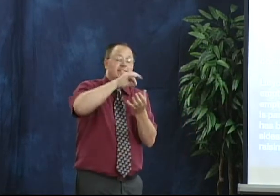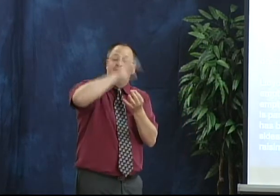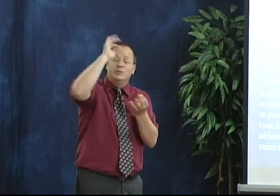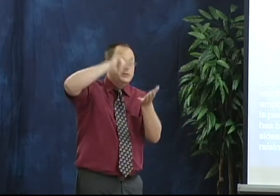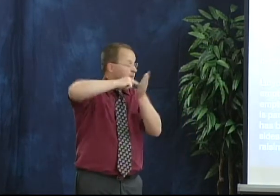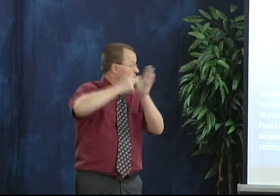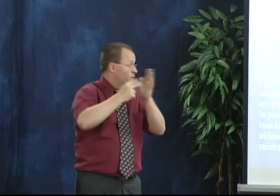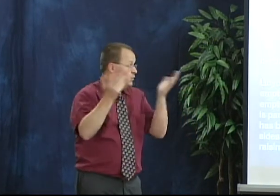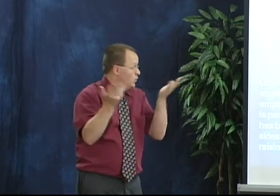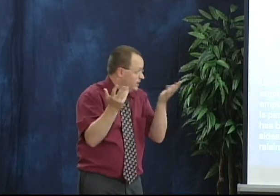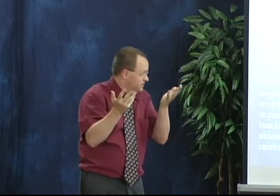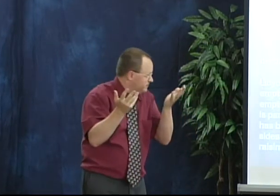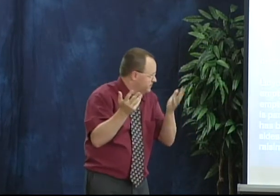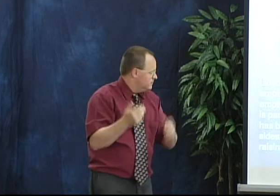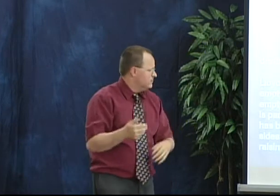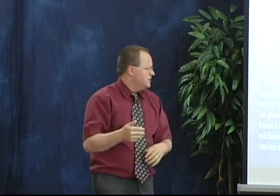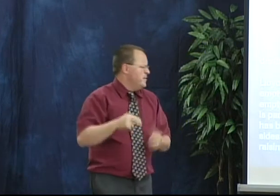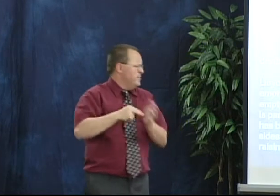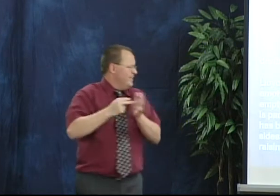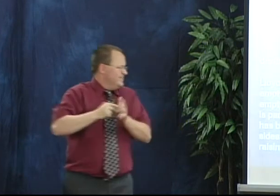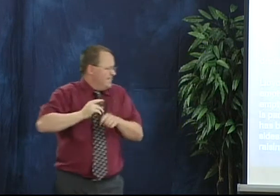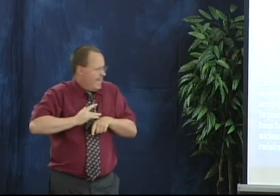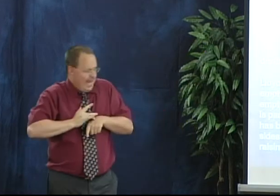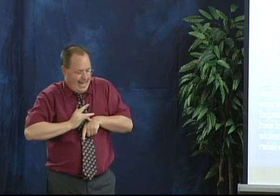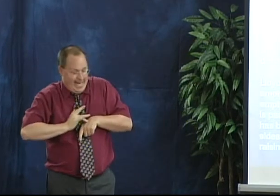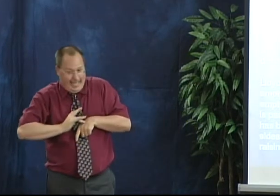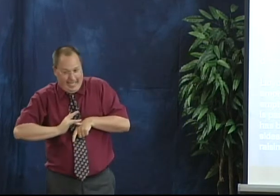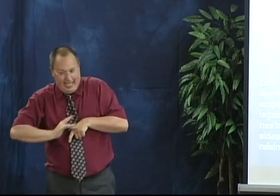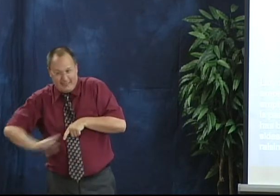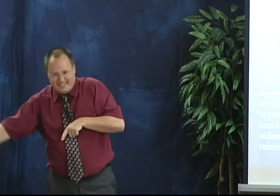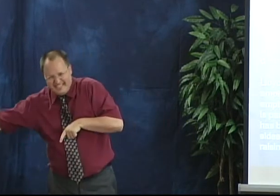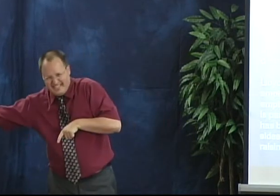wrote that poor in spirit really means an emptying.